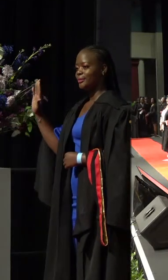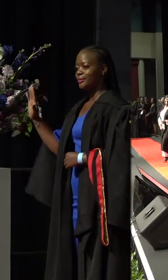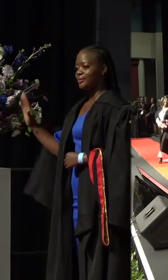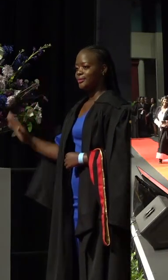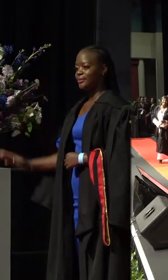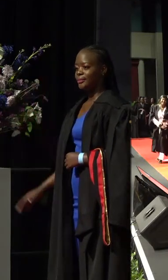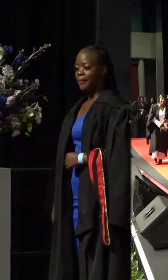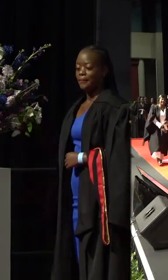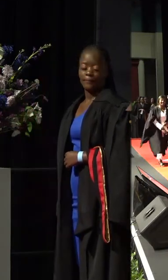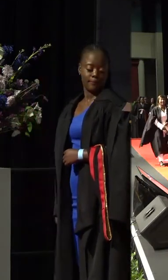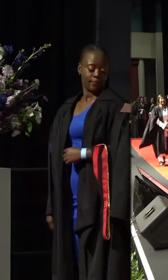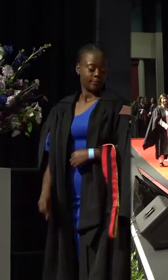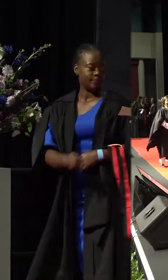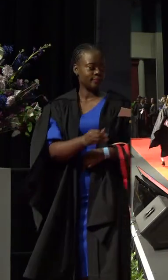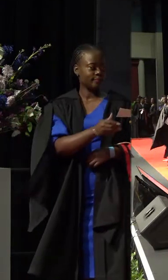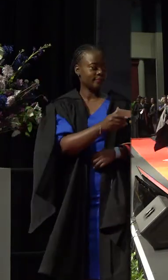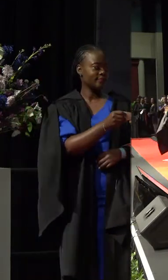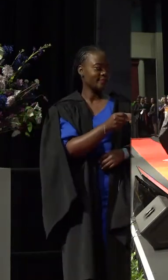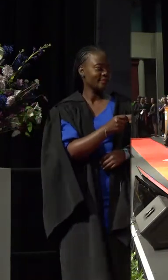Mpumelelo Shandu.